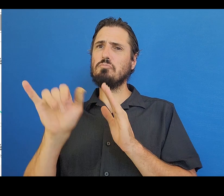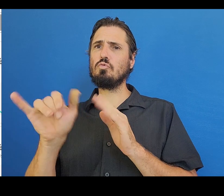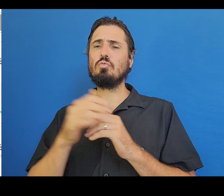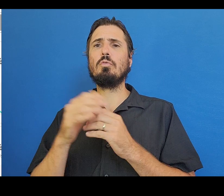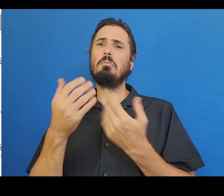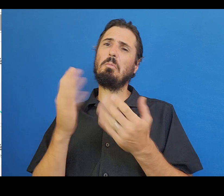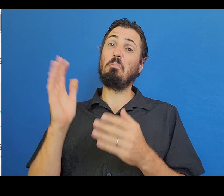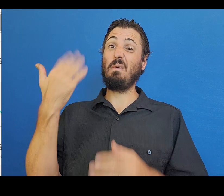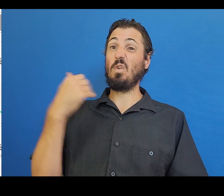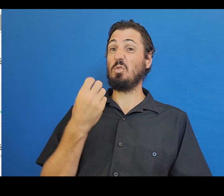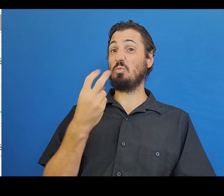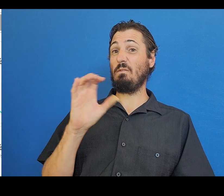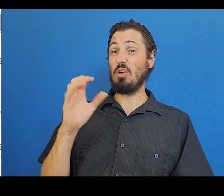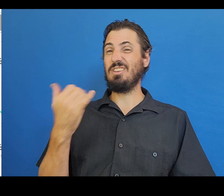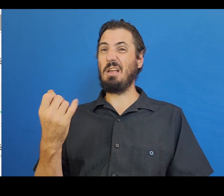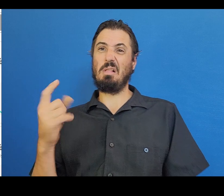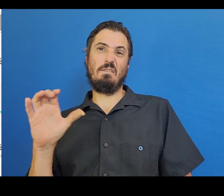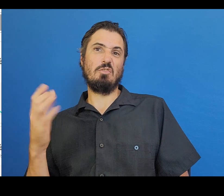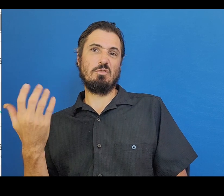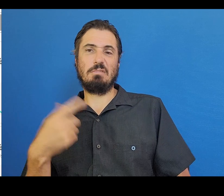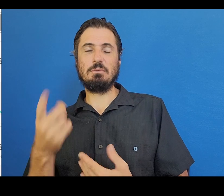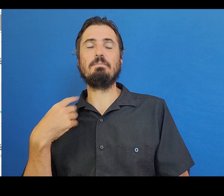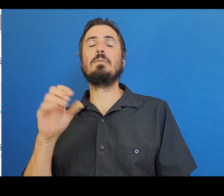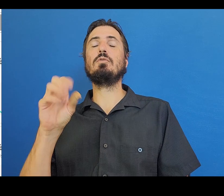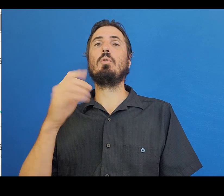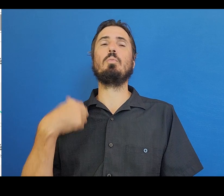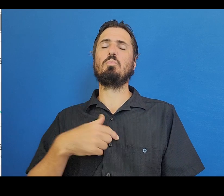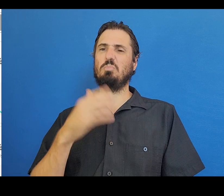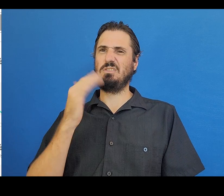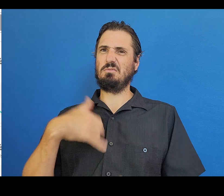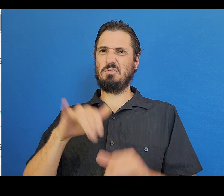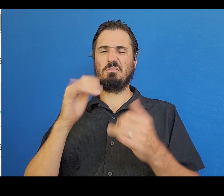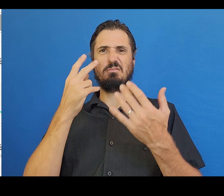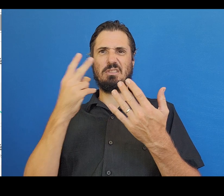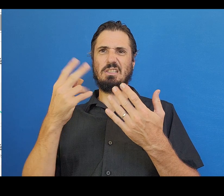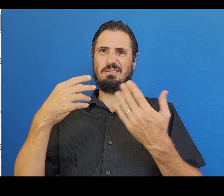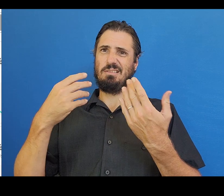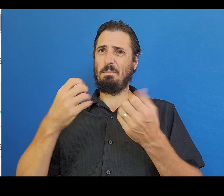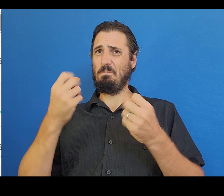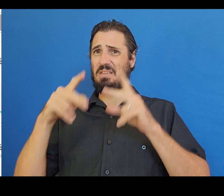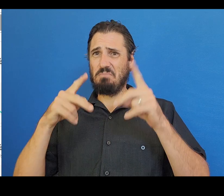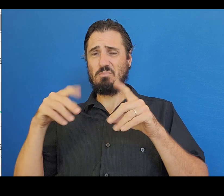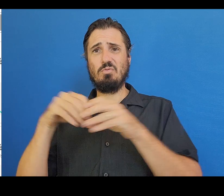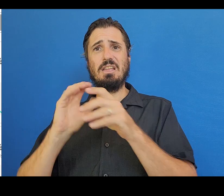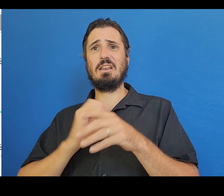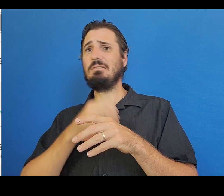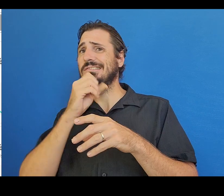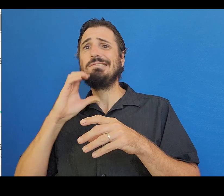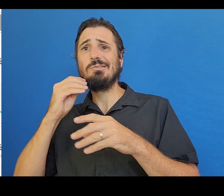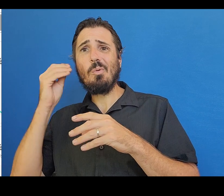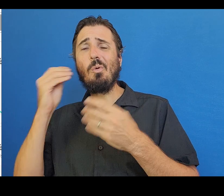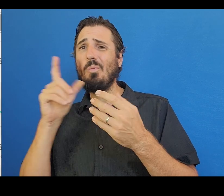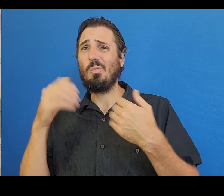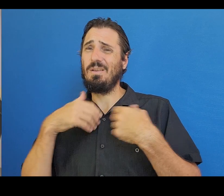from over 1,200 a day to down to about 1,100 a day last week. We continue to see high case counts in our long-term care facilities